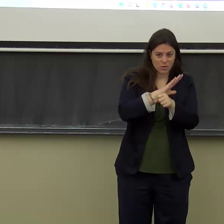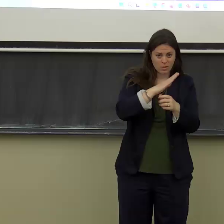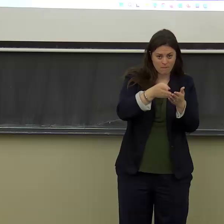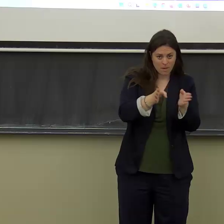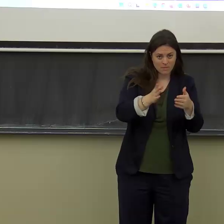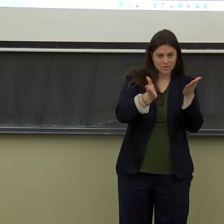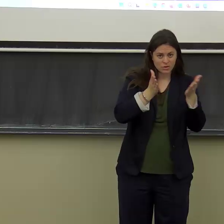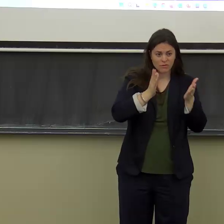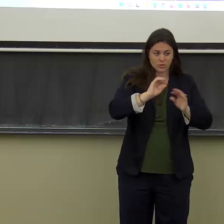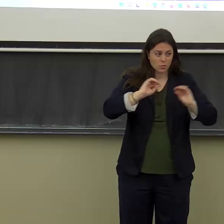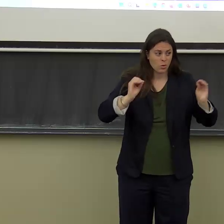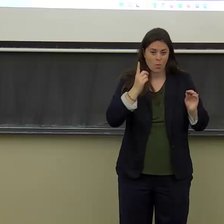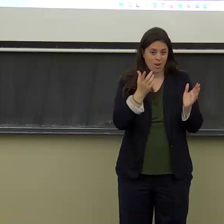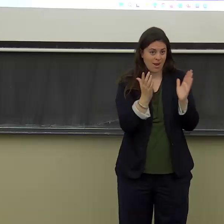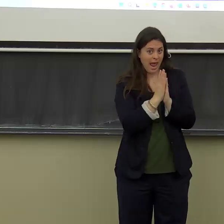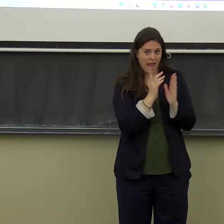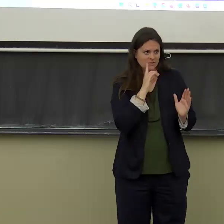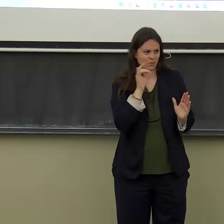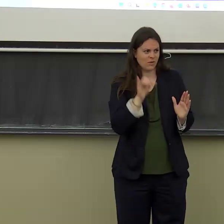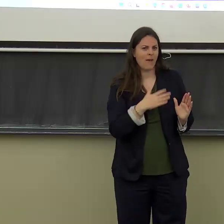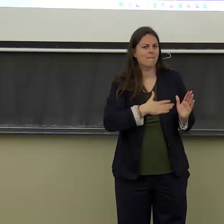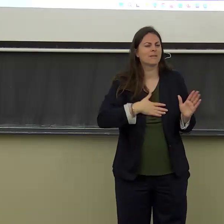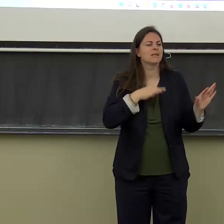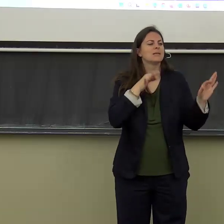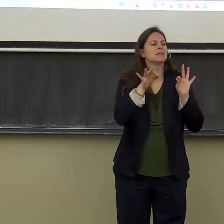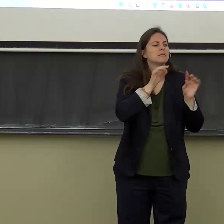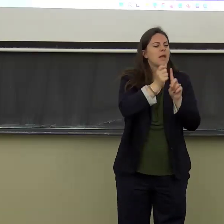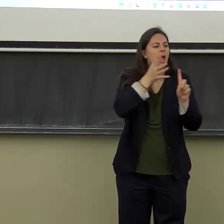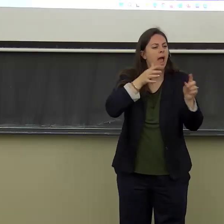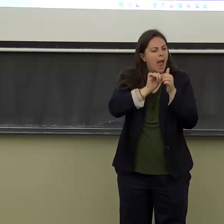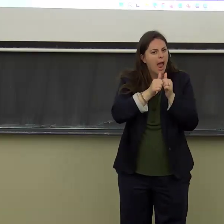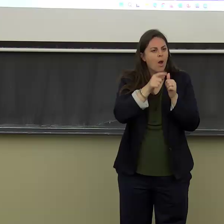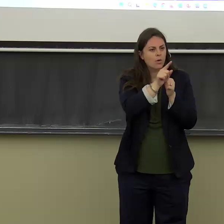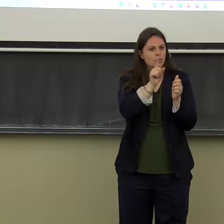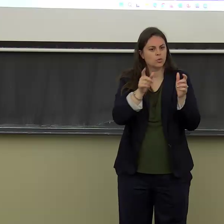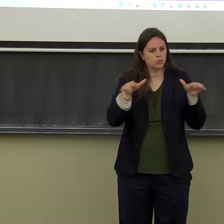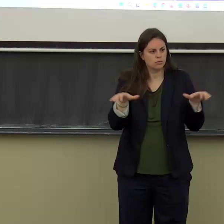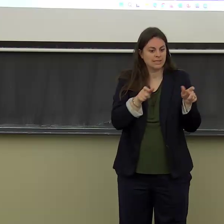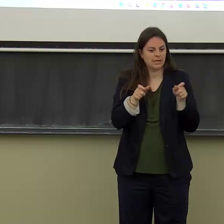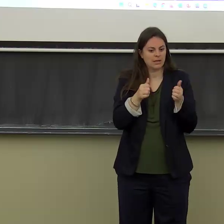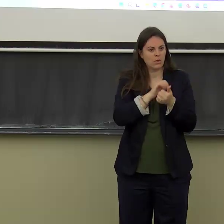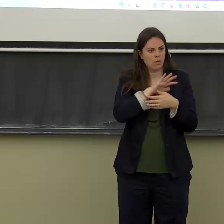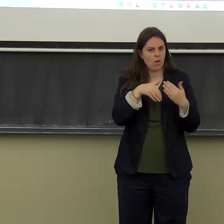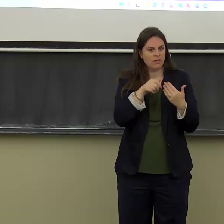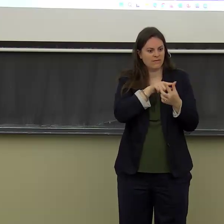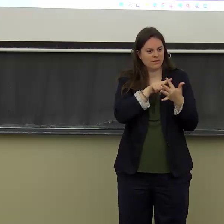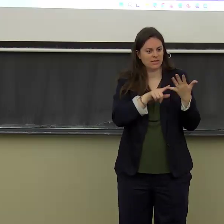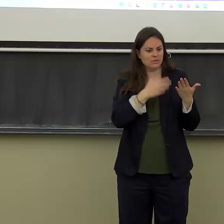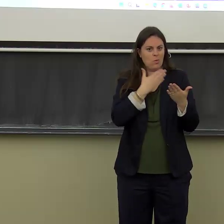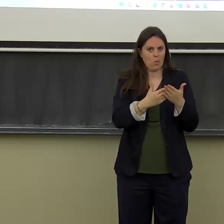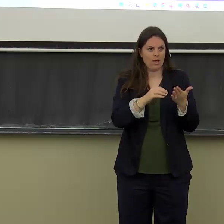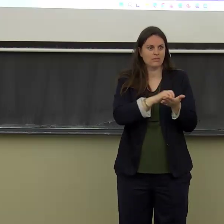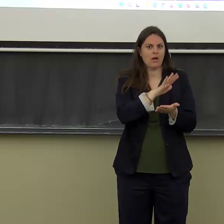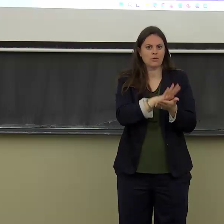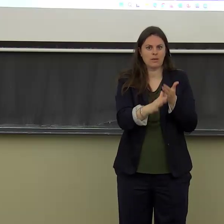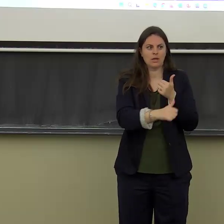that? Please explain to me how you're contending with these well-documented harms. They do not have good answers at this moment.